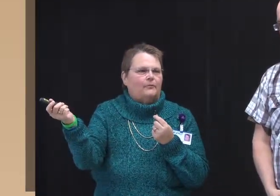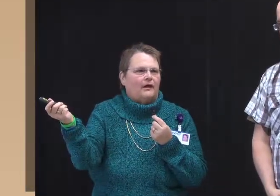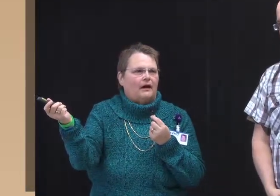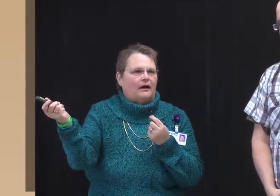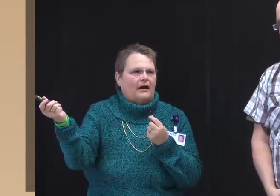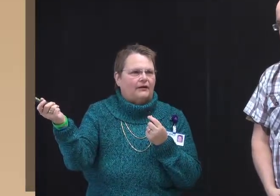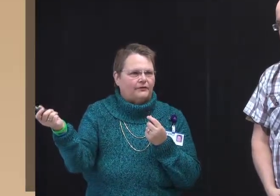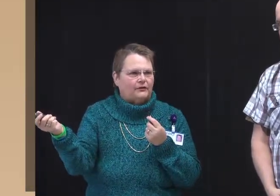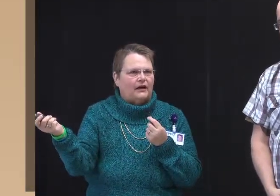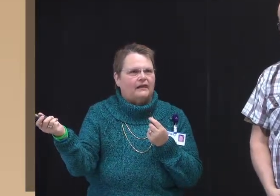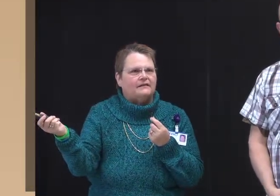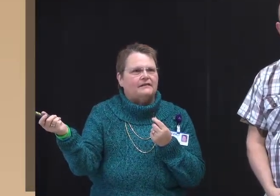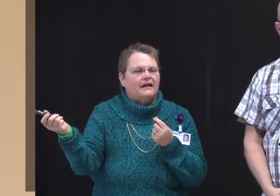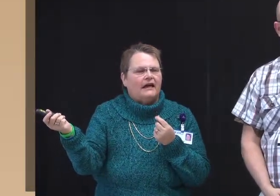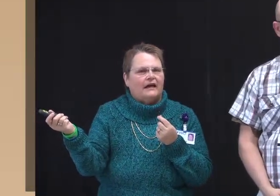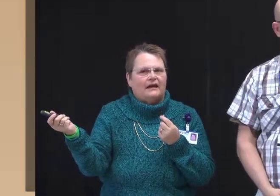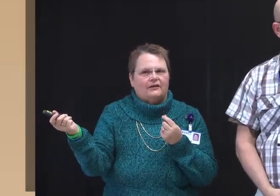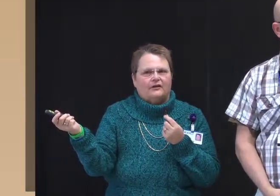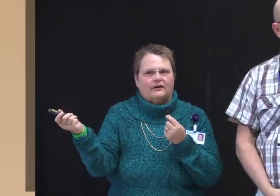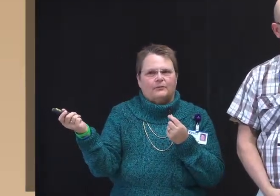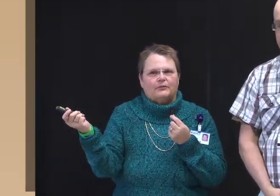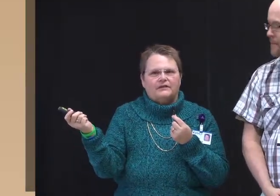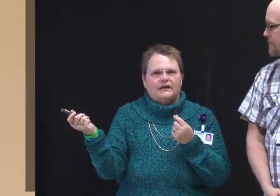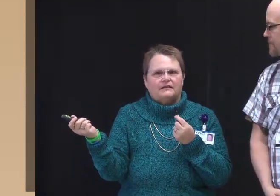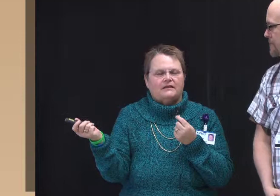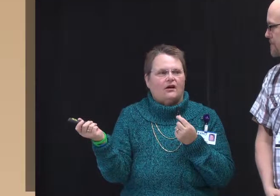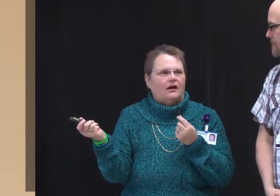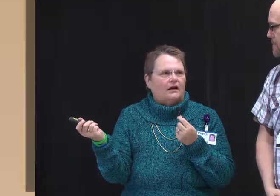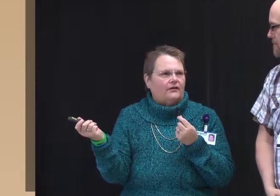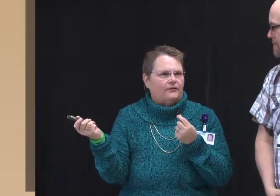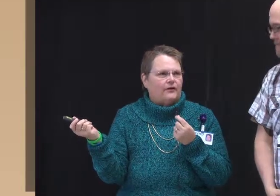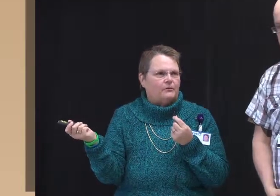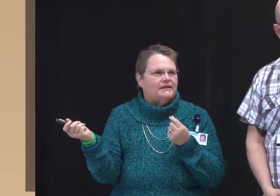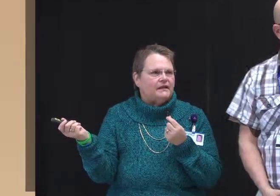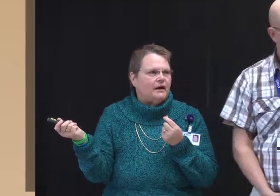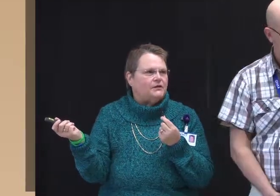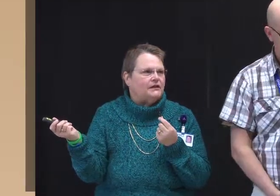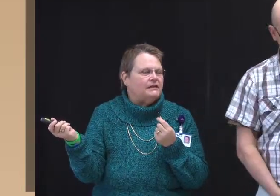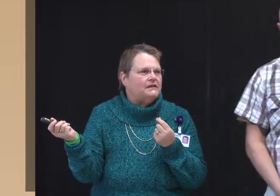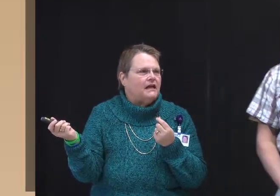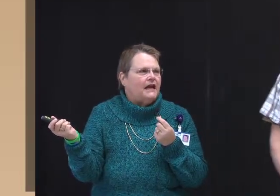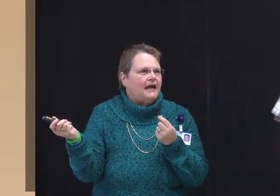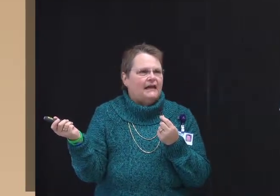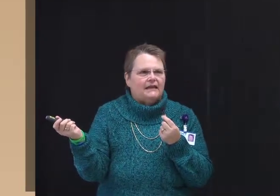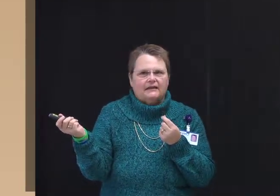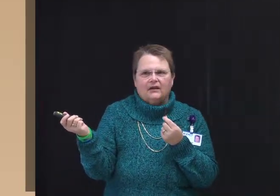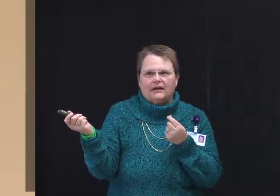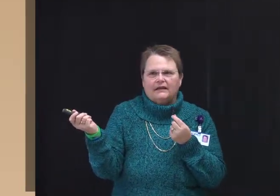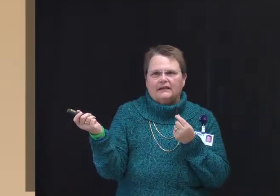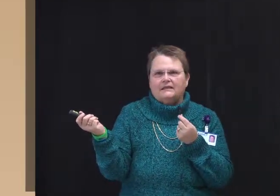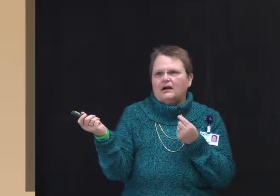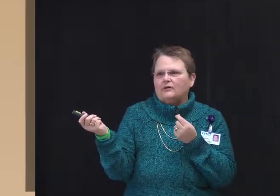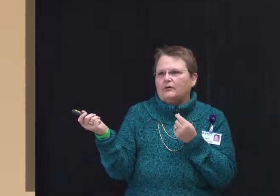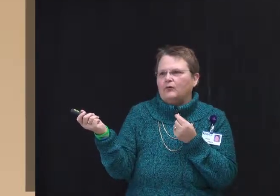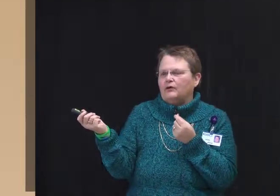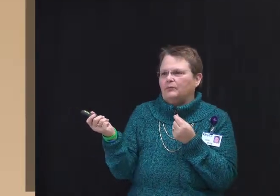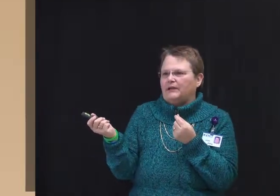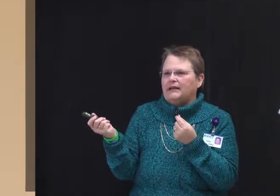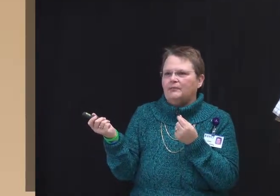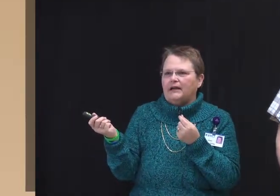after us and are going to present the pharmacy options. And then Claudia Etok will be coming